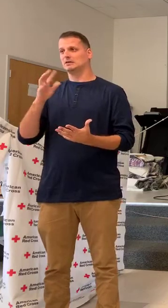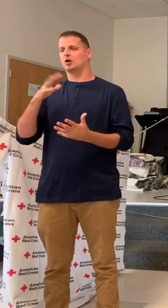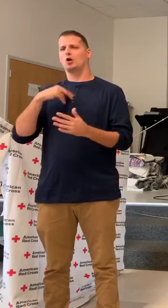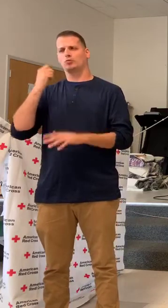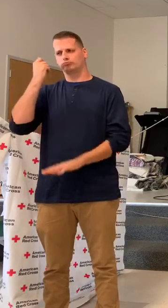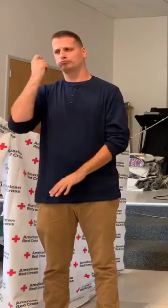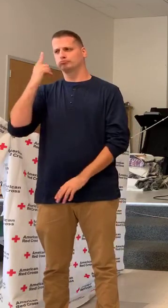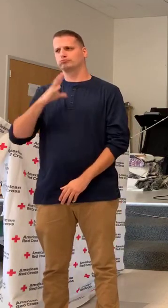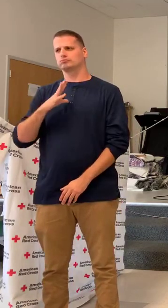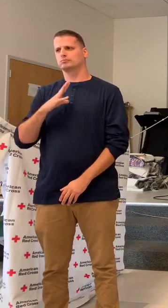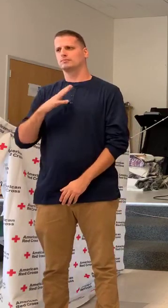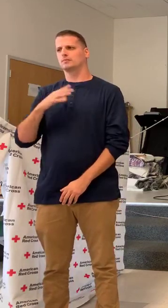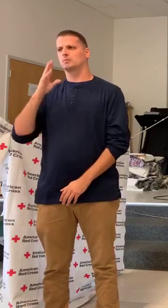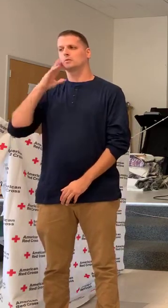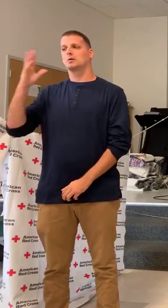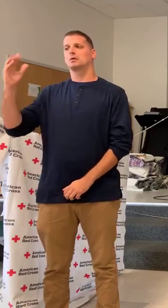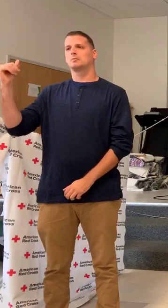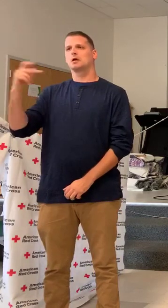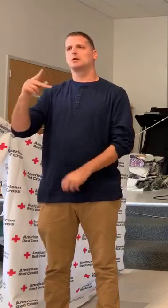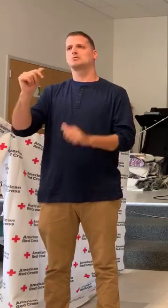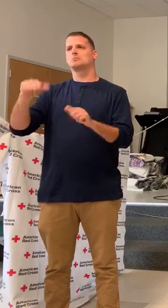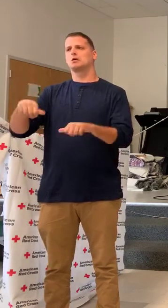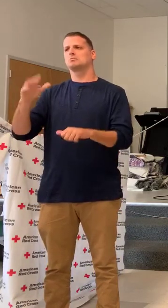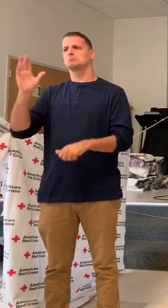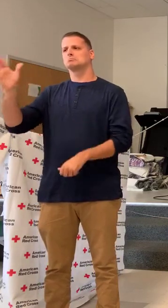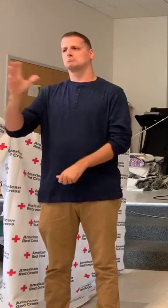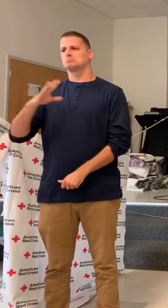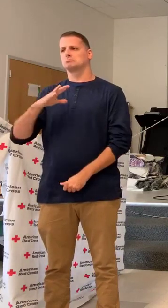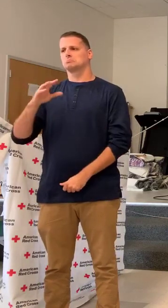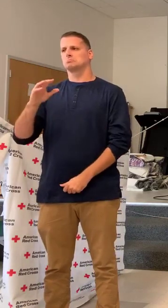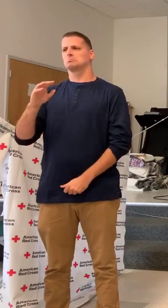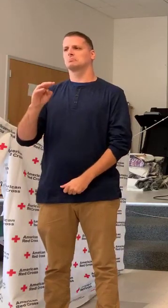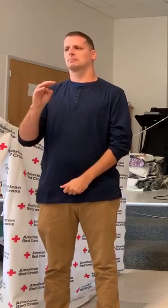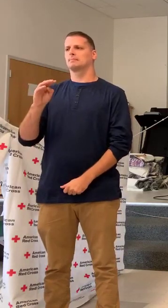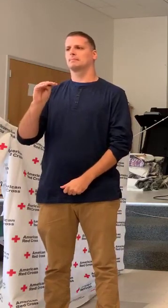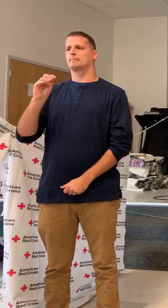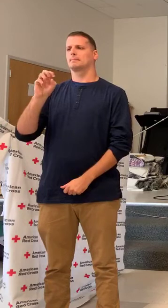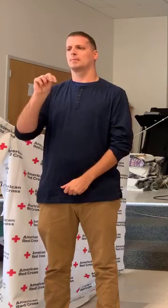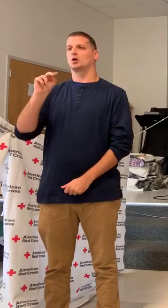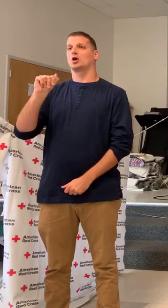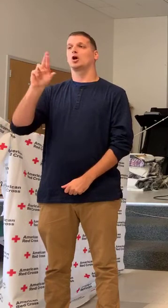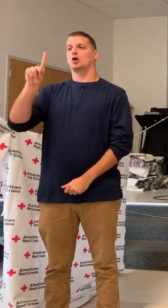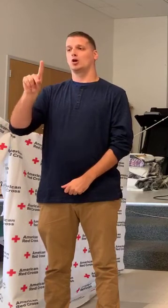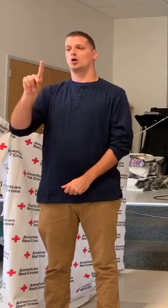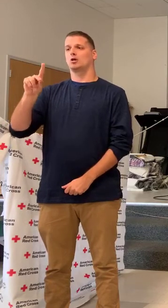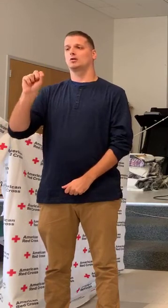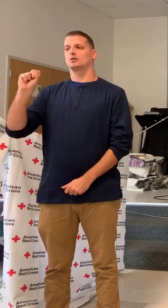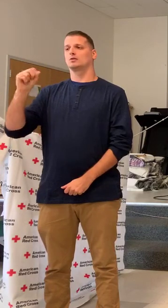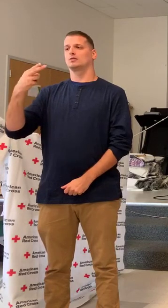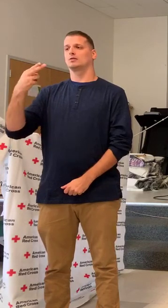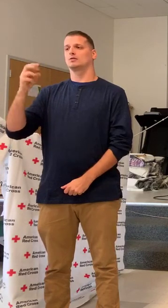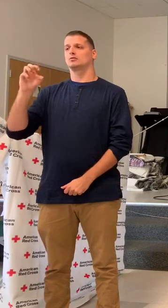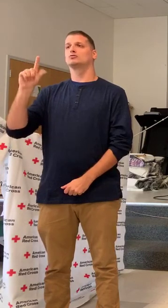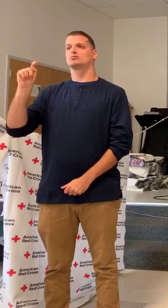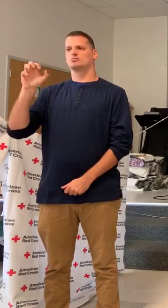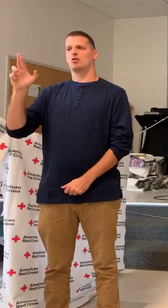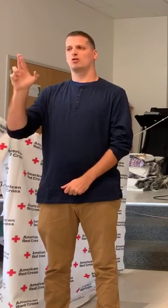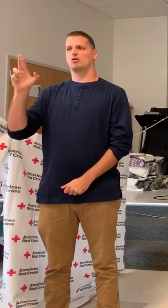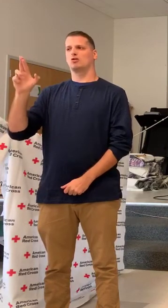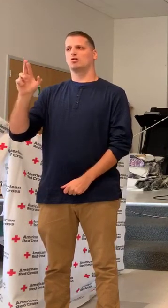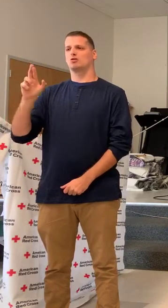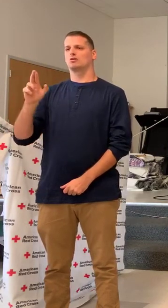place to come back to. The Menard is also going to be remain open as long as we need